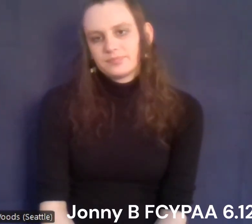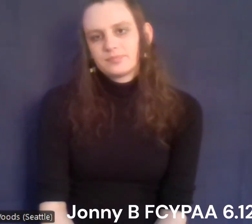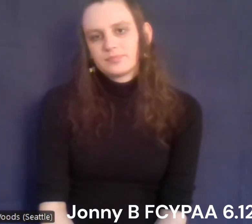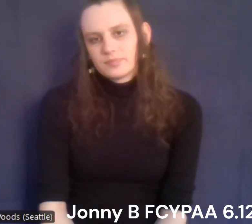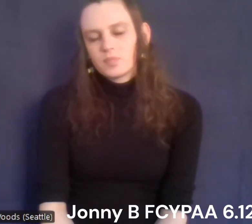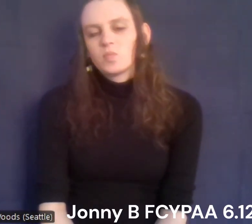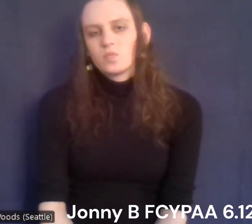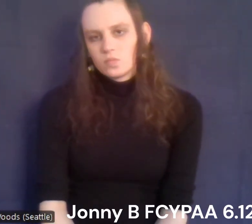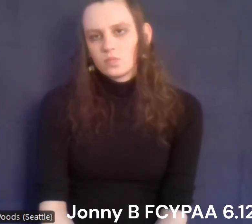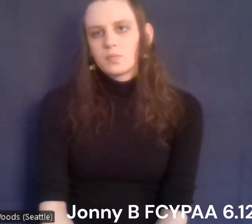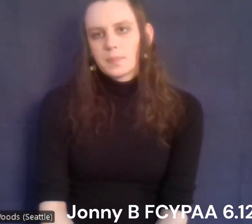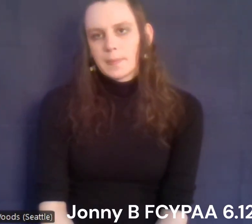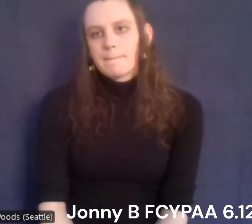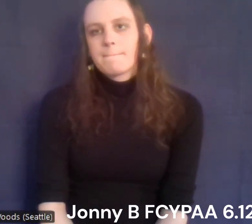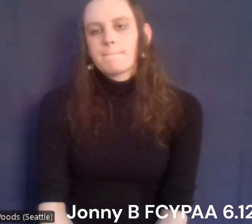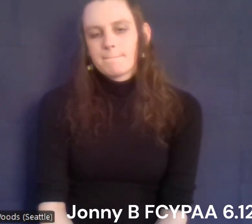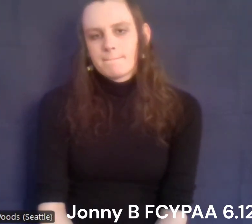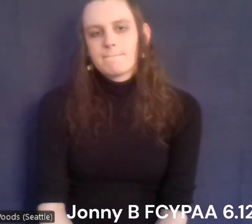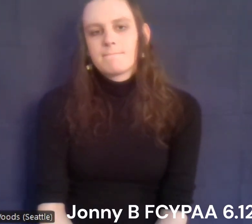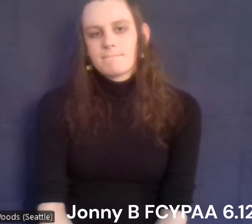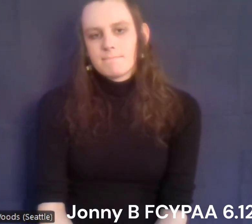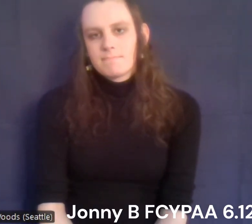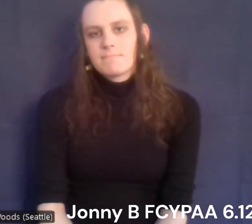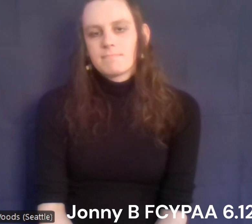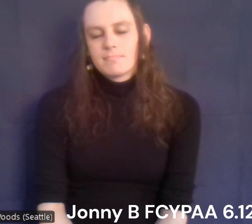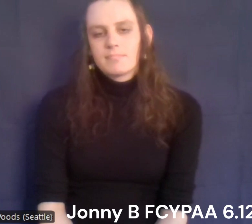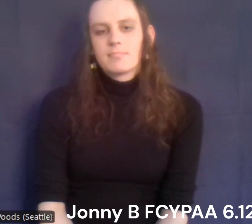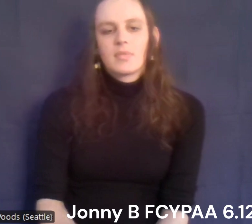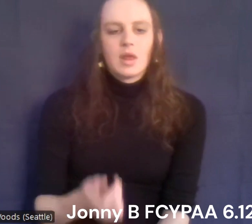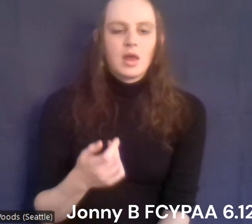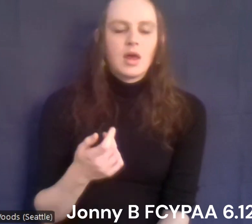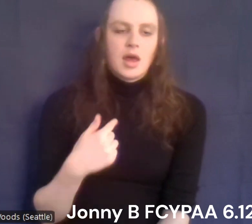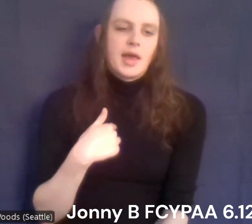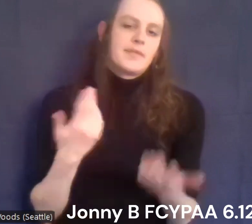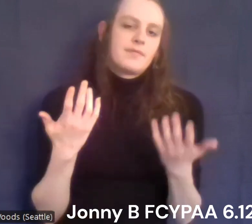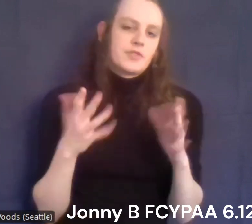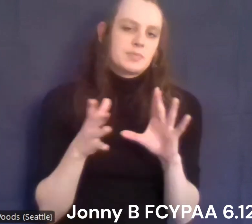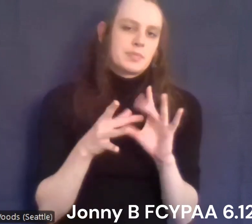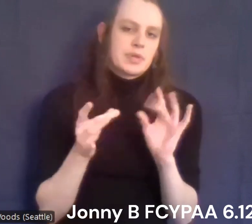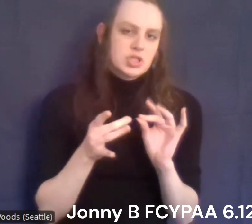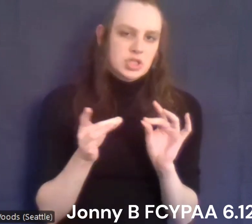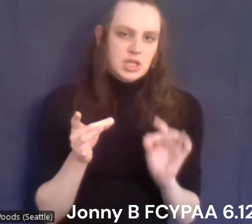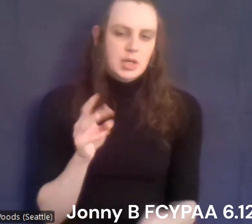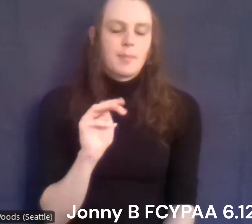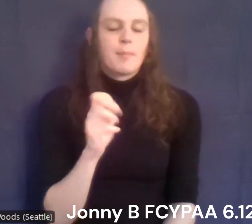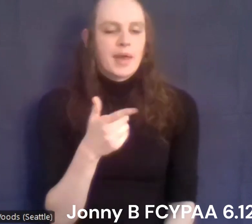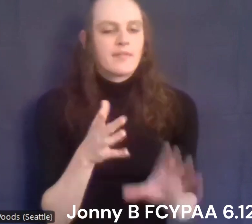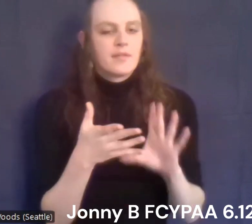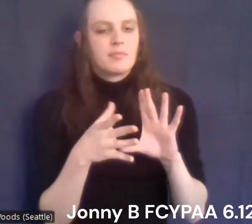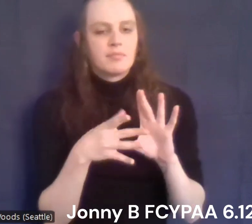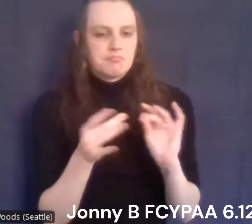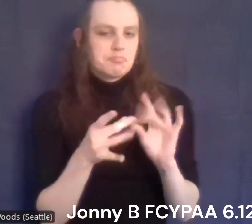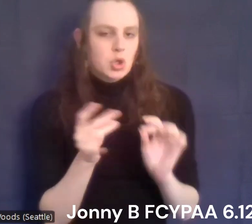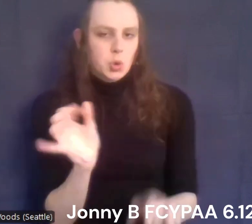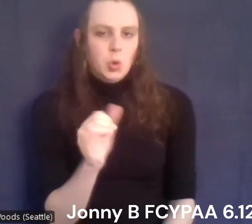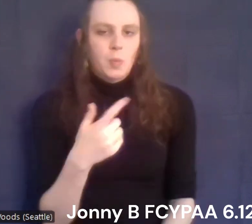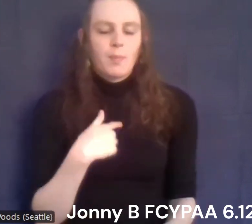awesome. And like I said, like Meg said too, I'm here with the Florida Conference of Young People advisory